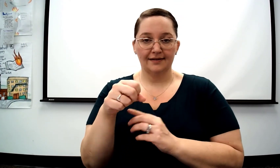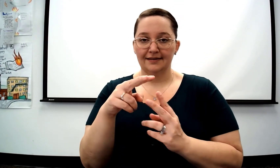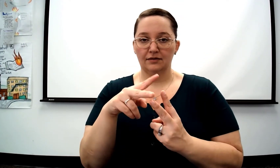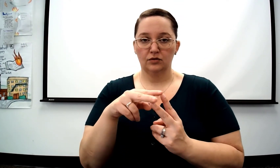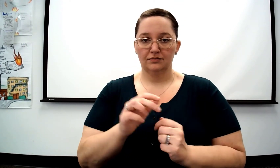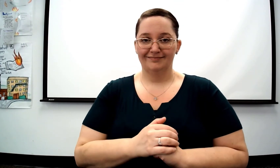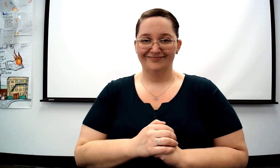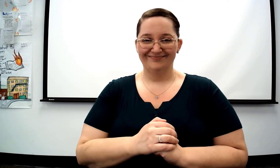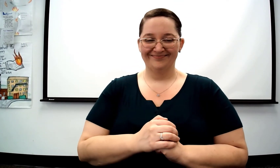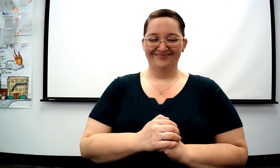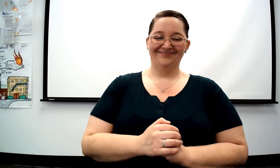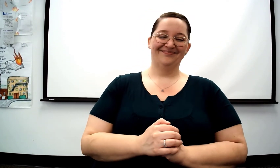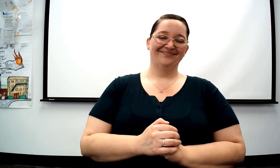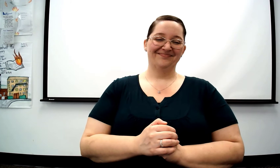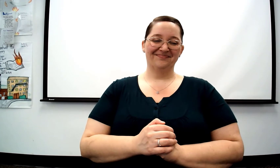don't negate either of them.